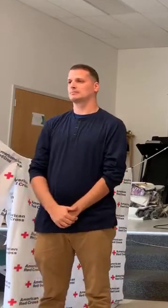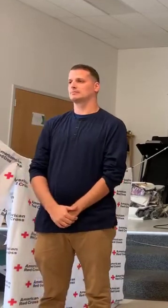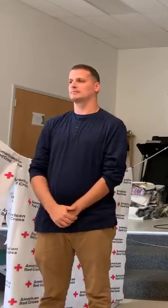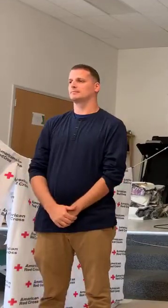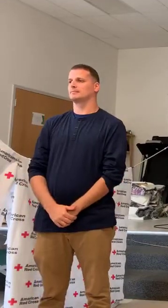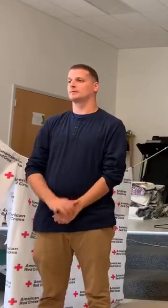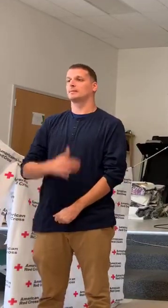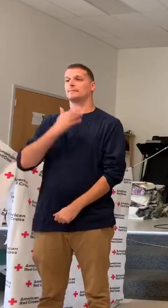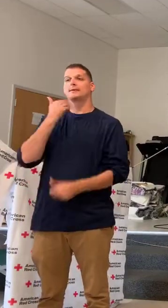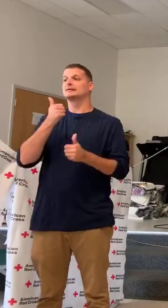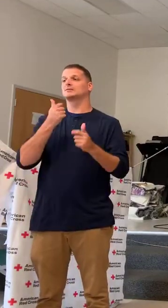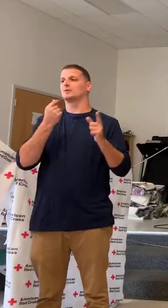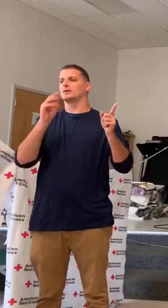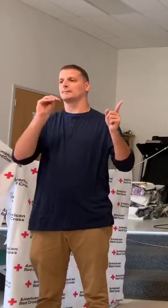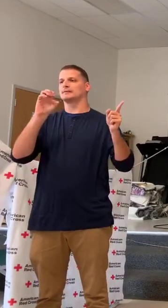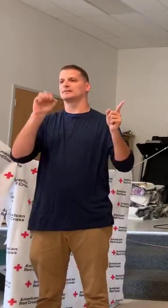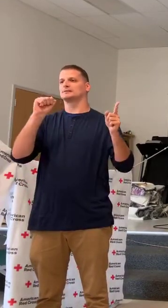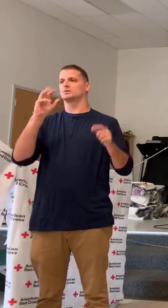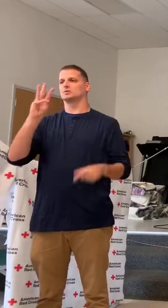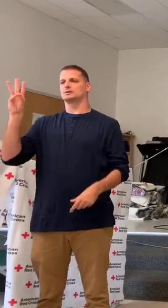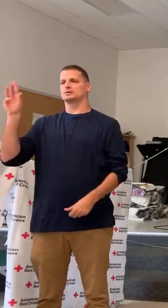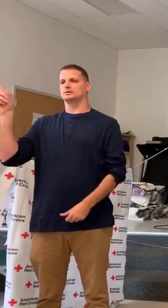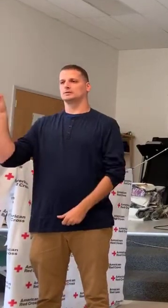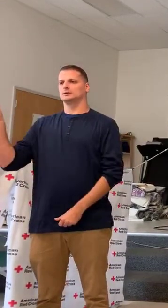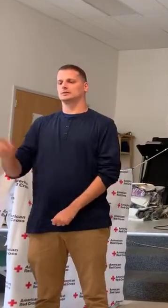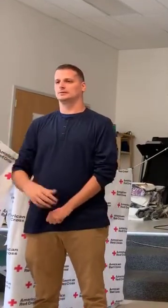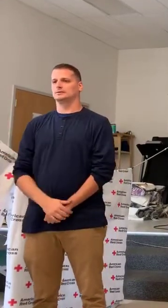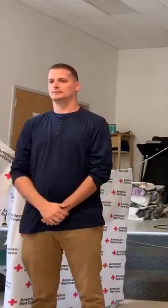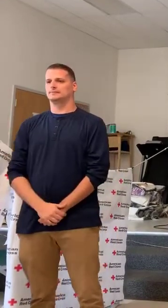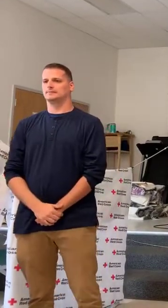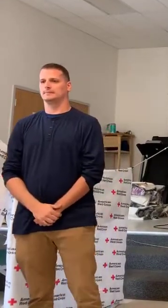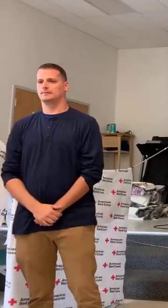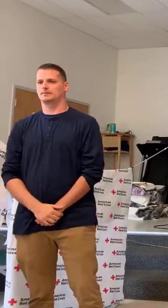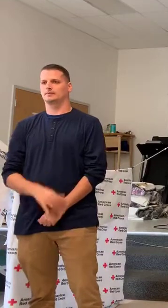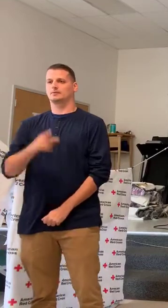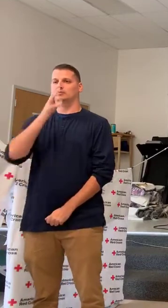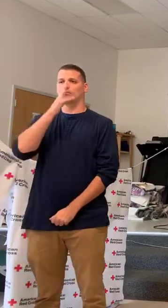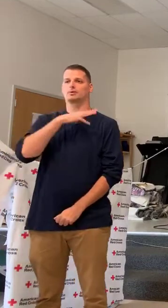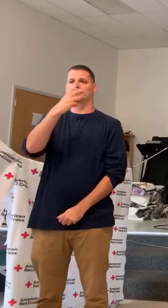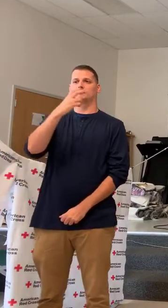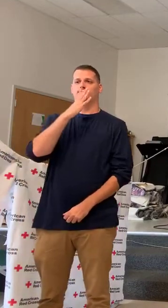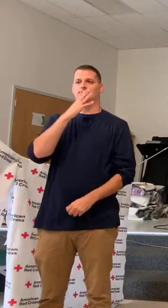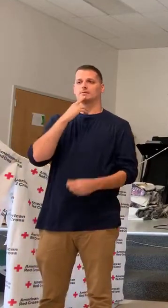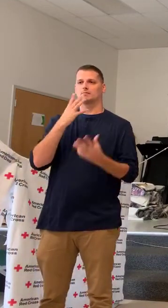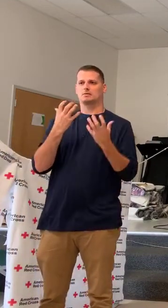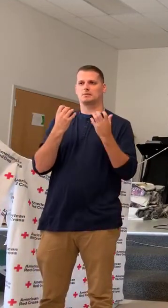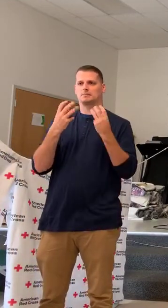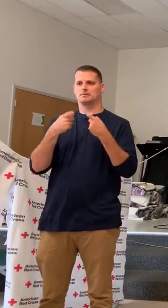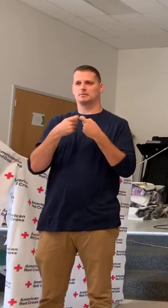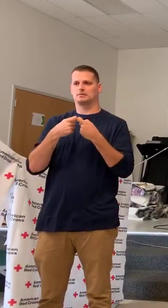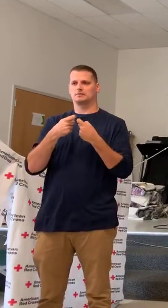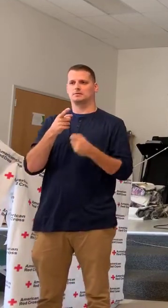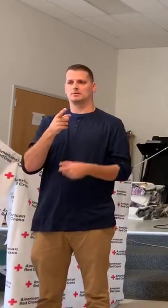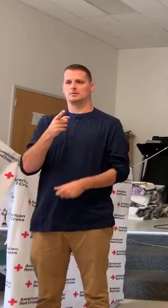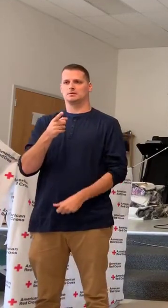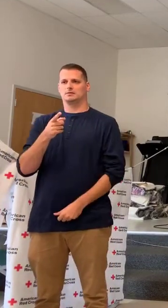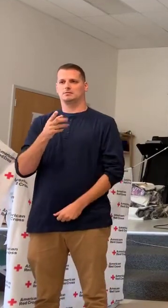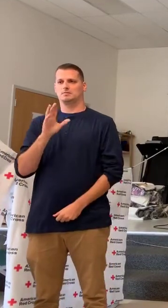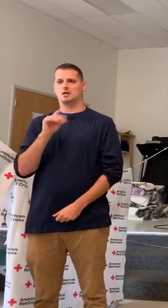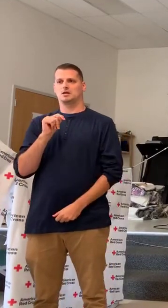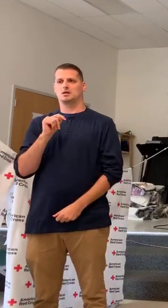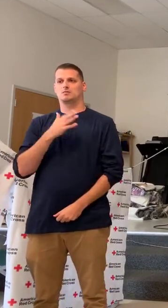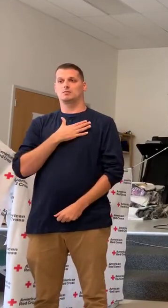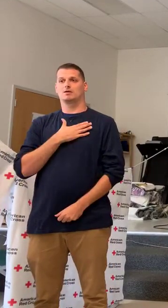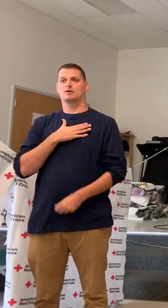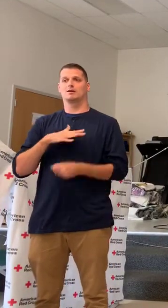site. I know most people want power to their place, but personally, we have just a crazy tuner box of our drive that